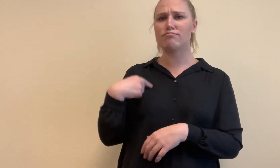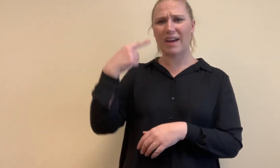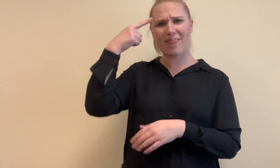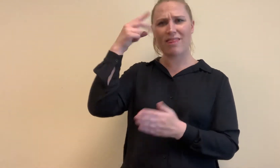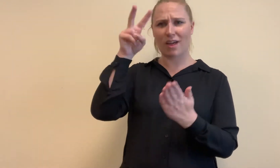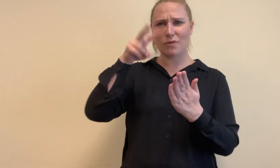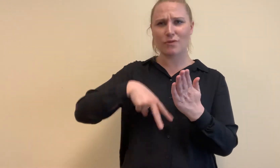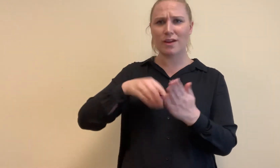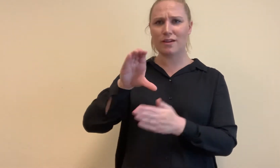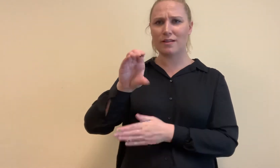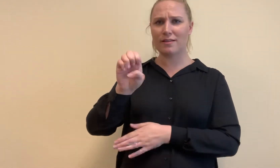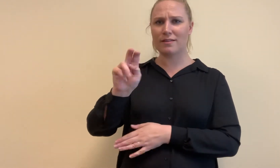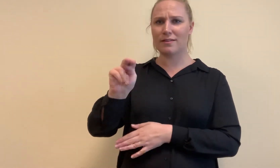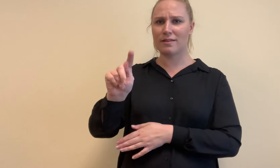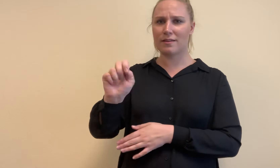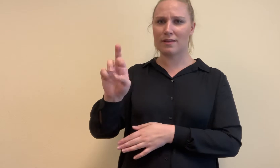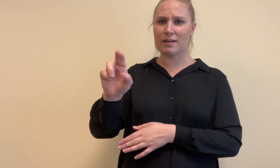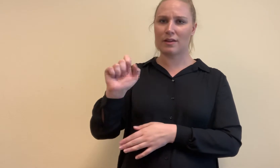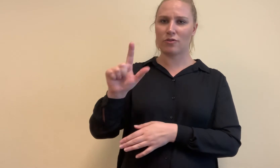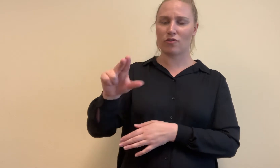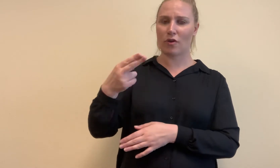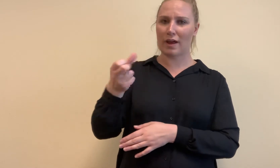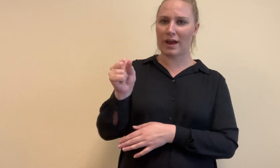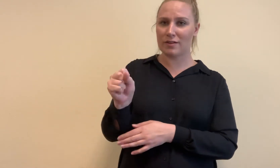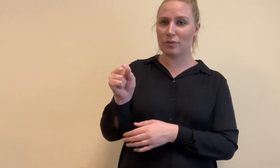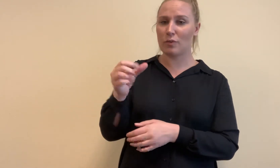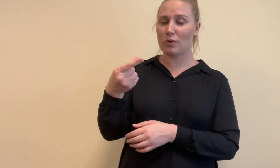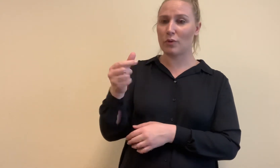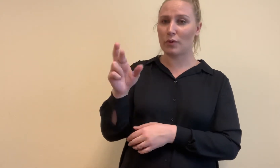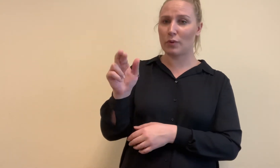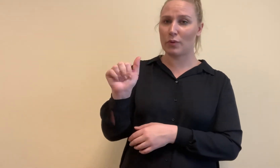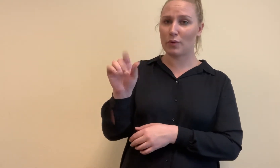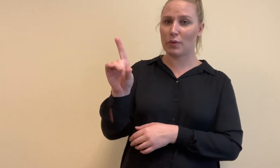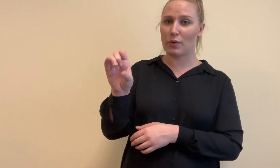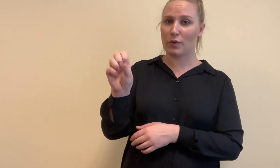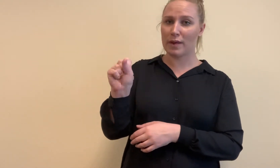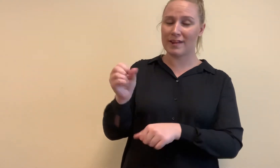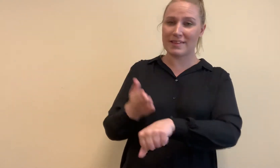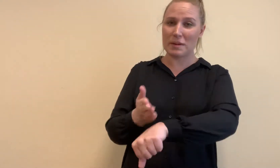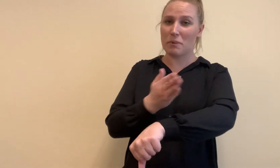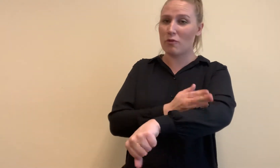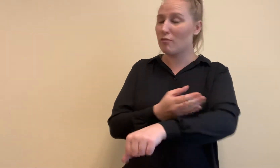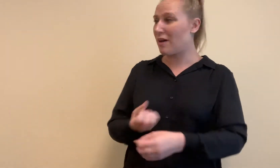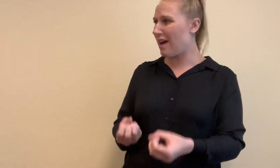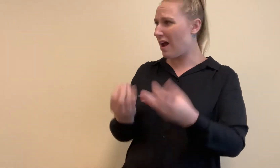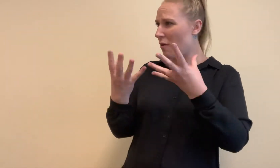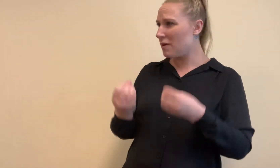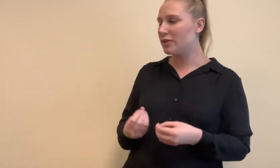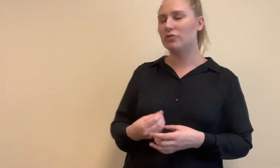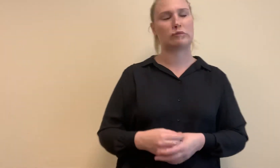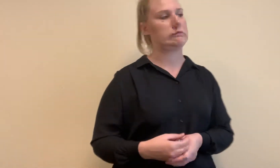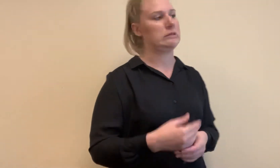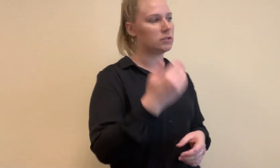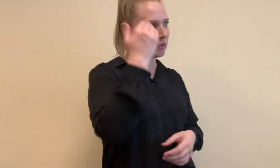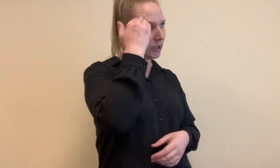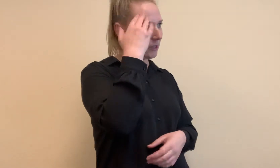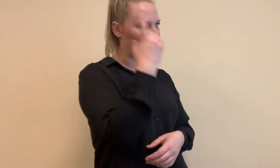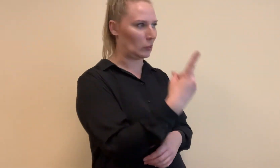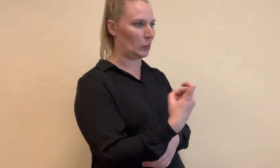that Central High School improved its grade by how much again? You're going to ask me that. Well, We were